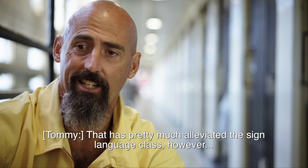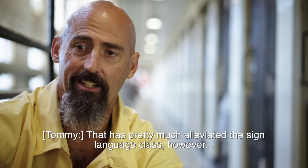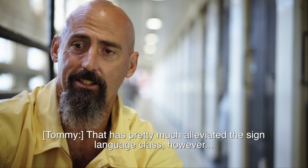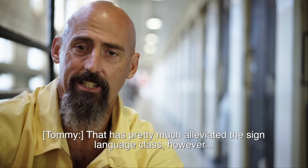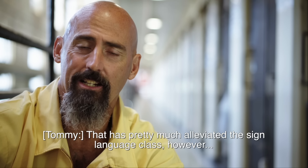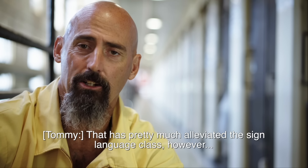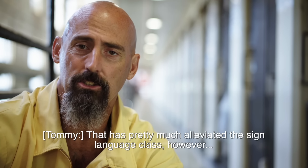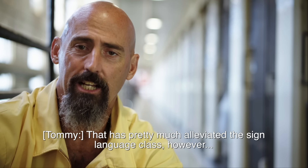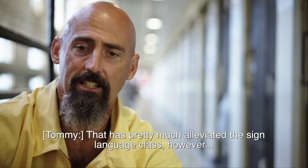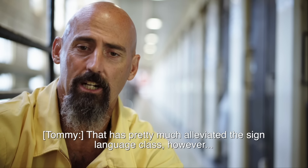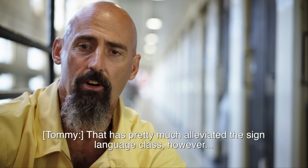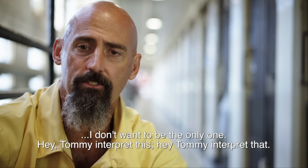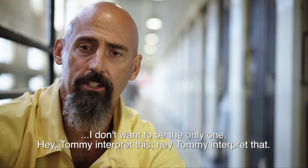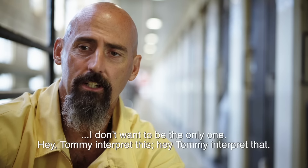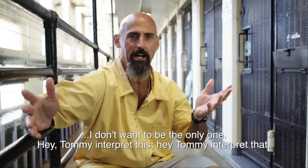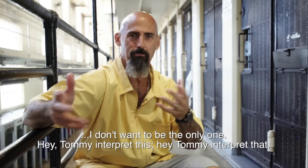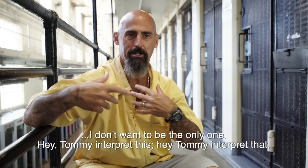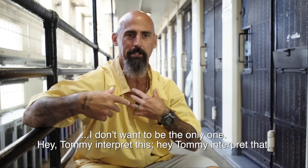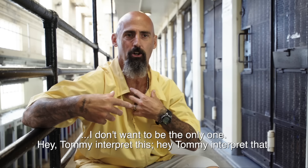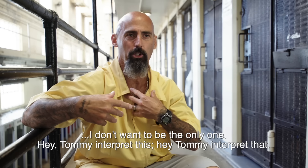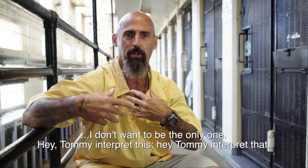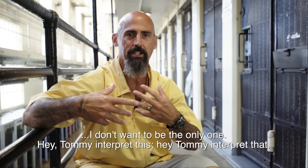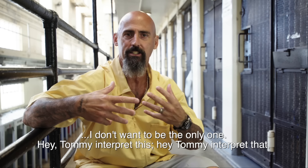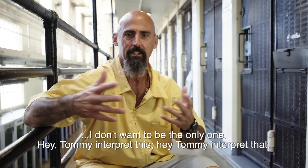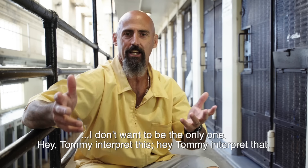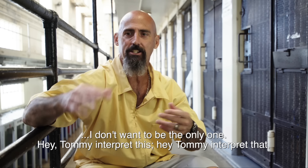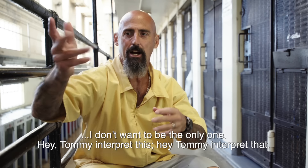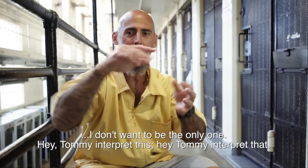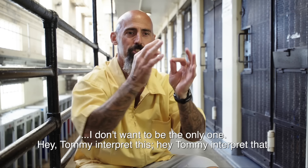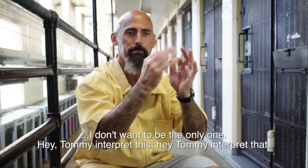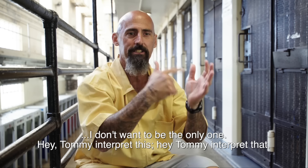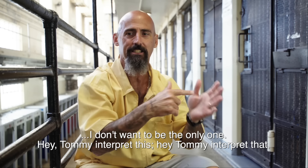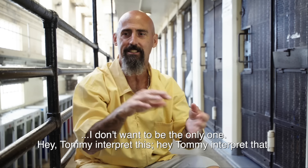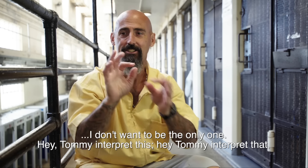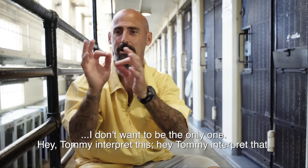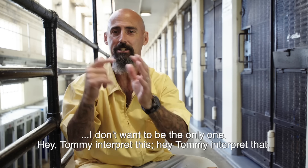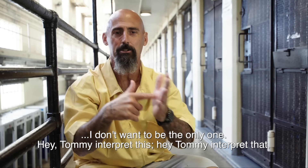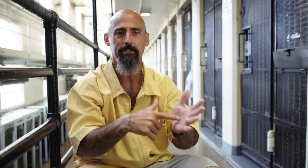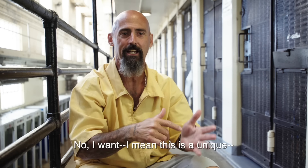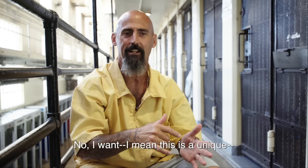alleviated the sign language class. However, I don't want to be the only one. Hey, Tommy, interpret this. Hey, Tommy, interpret that.